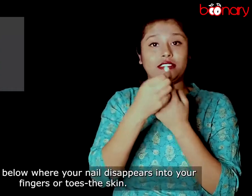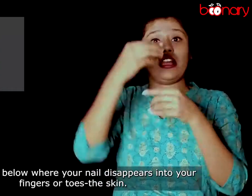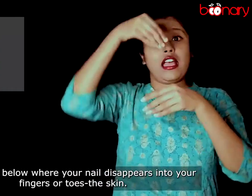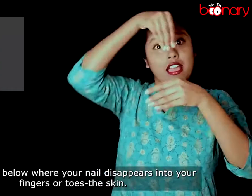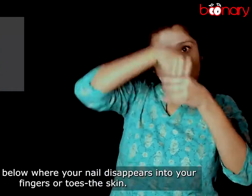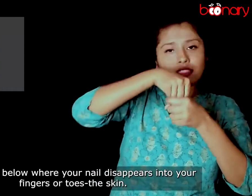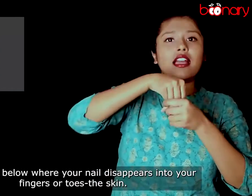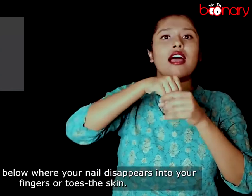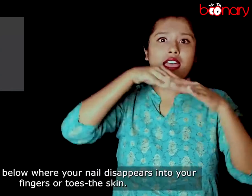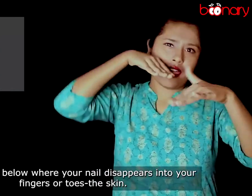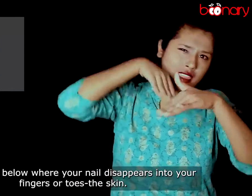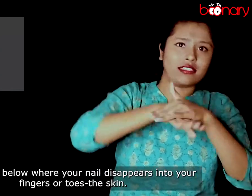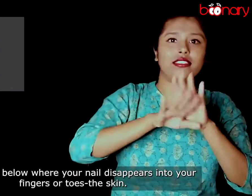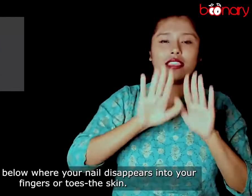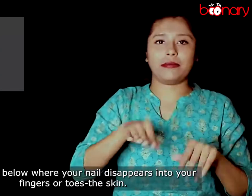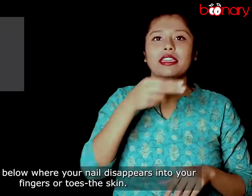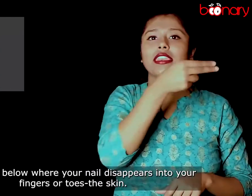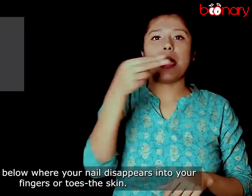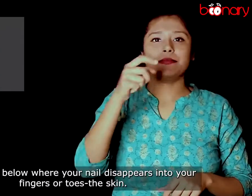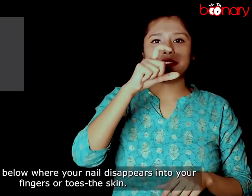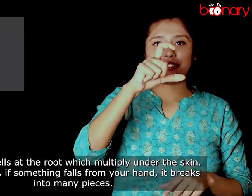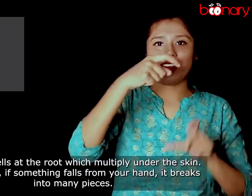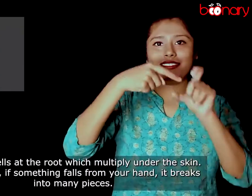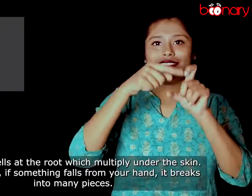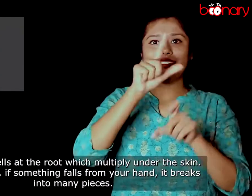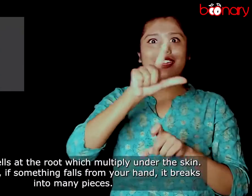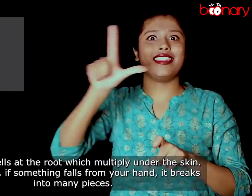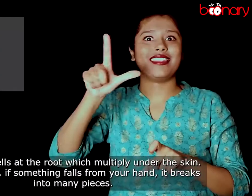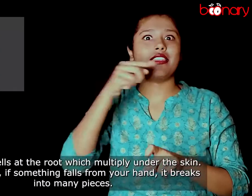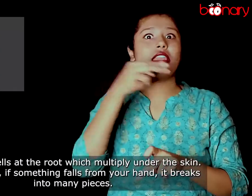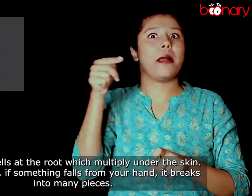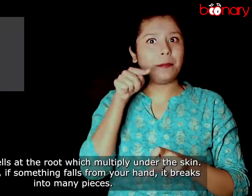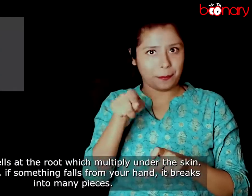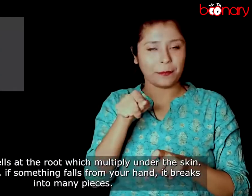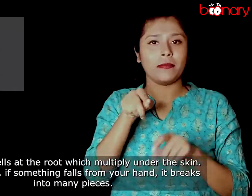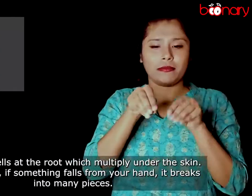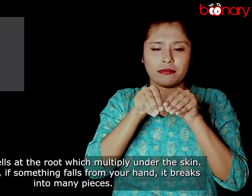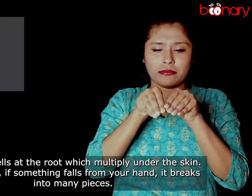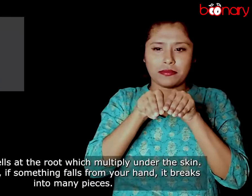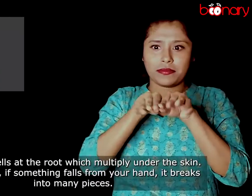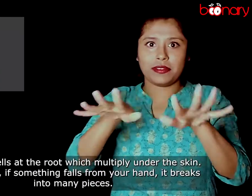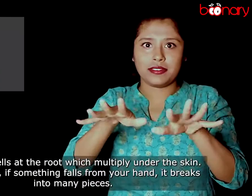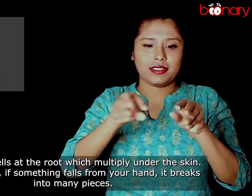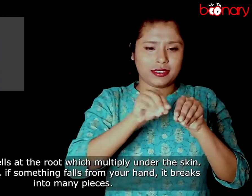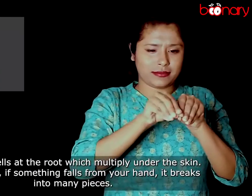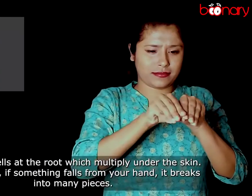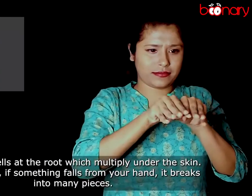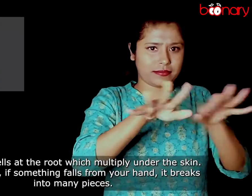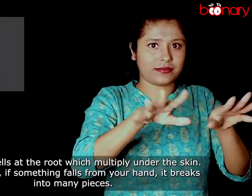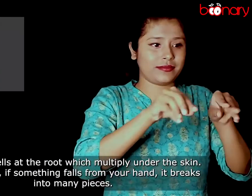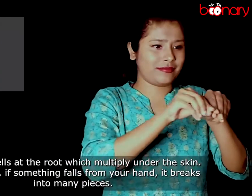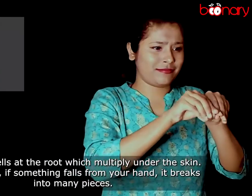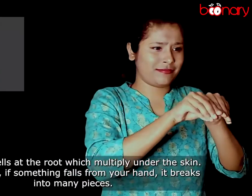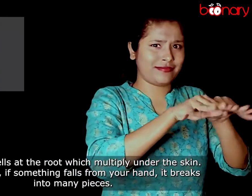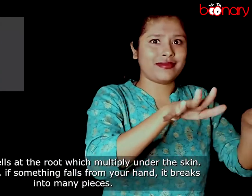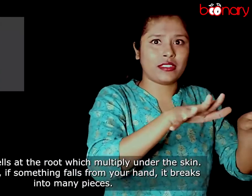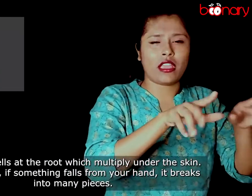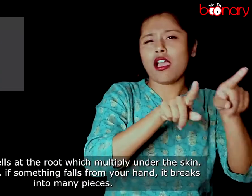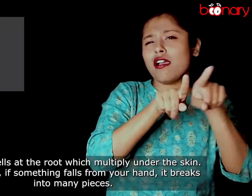into your fingers and toes, the skin. There are cells at the root which multiply under the skin. To illustrate,